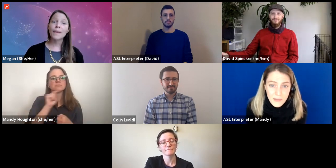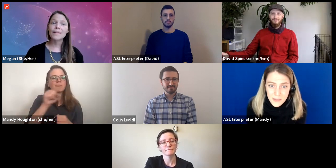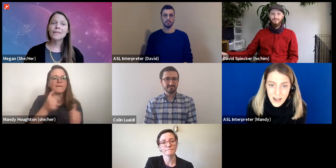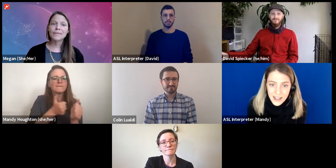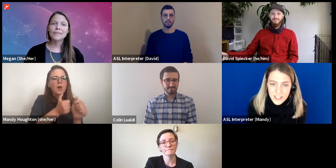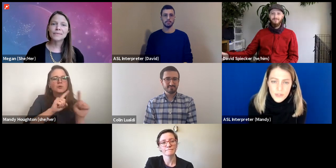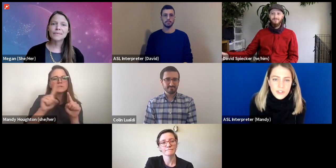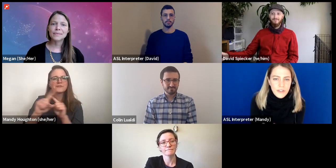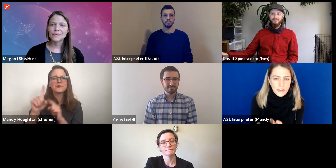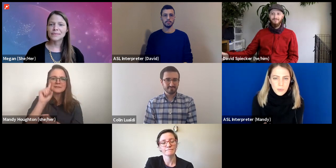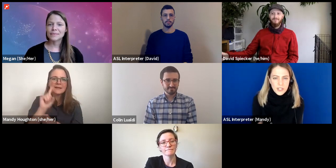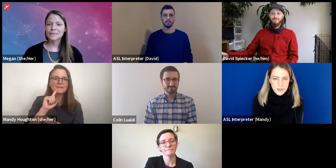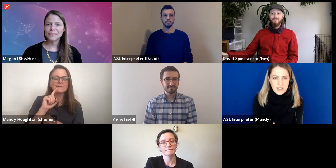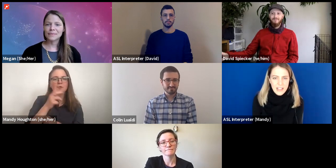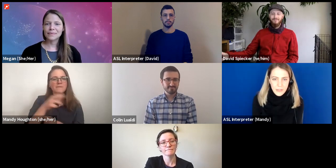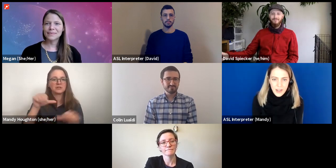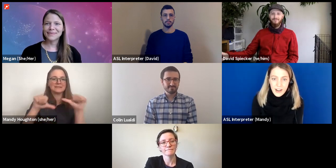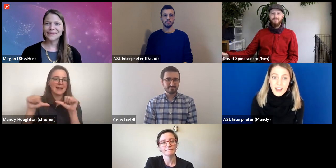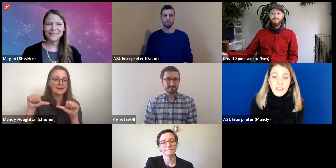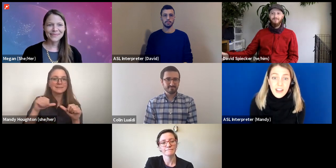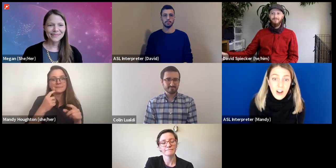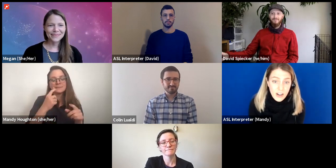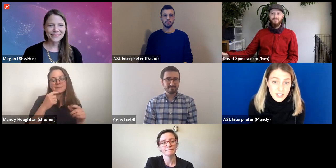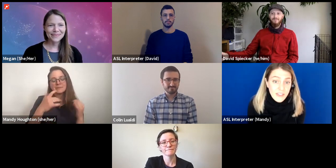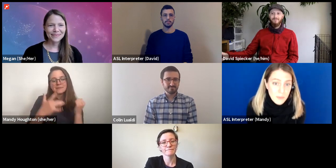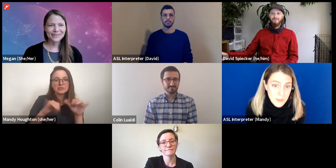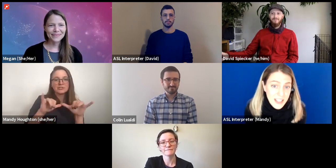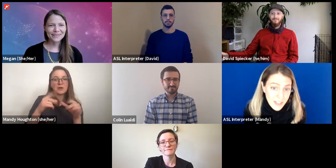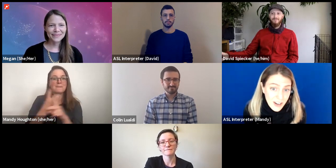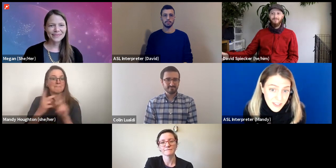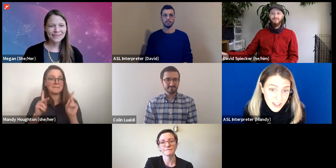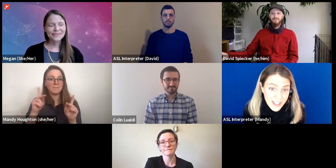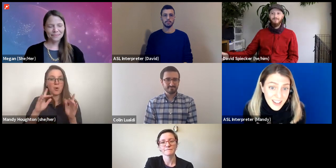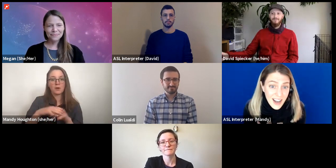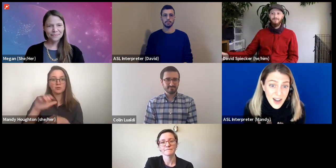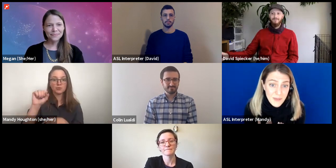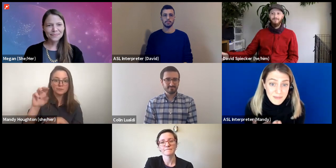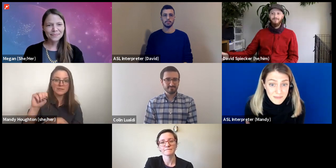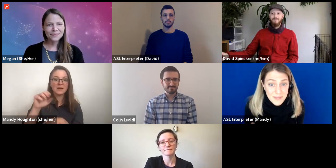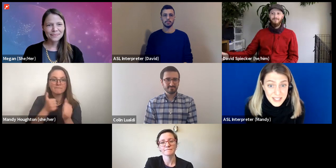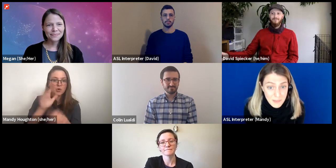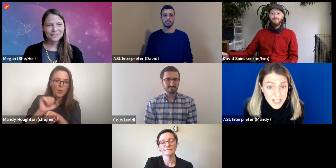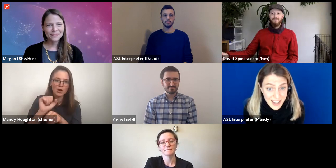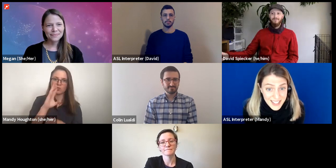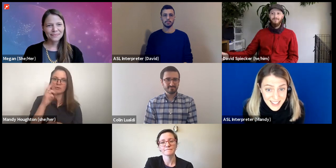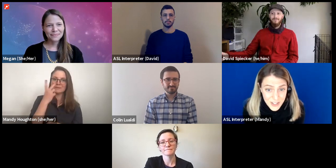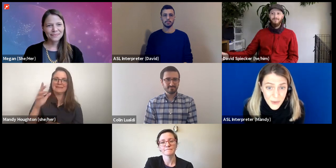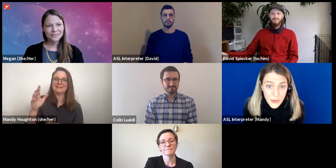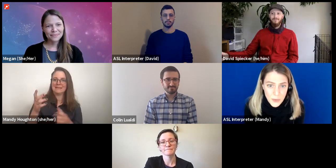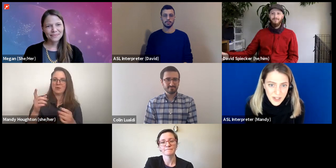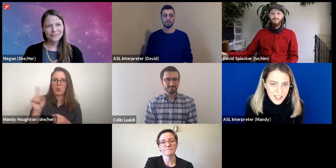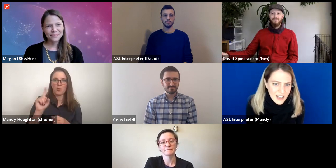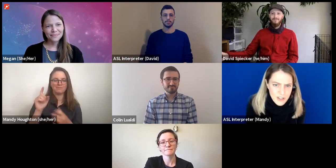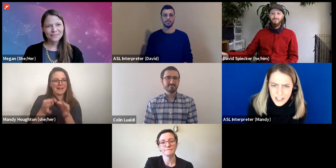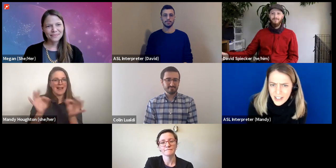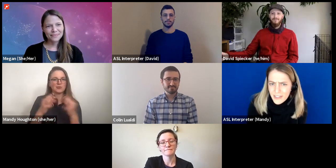one that comes to mind. So there's a few resources out there that are developed by deaf and hard of hearing STEM scientists, so